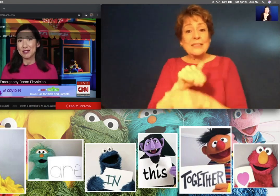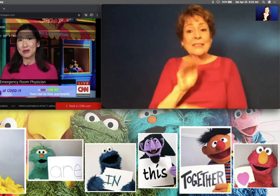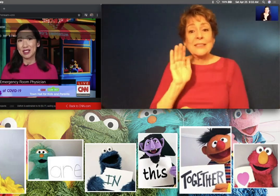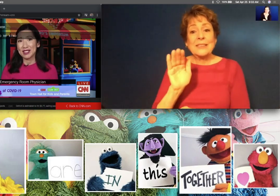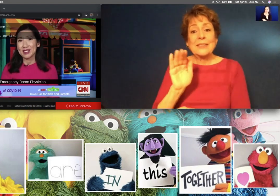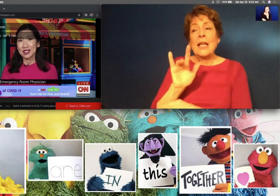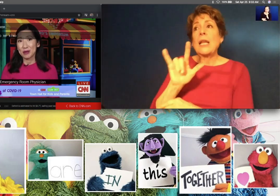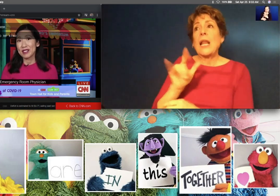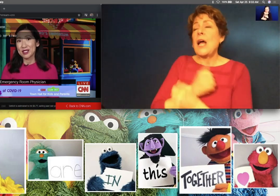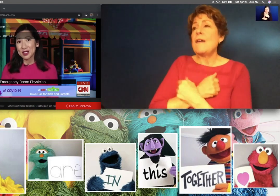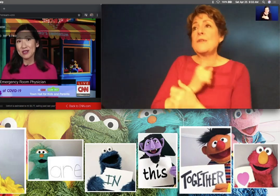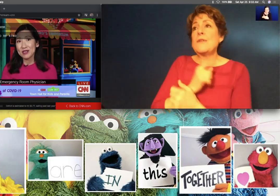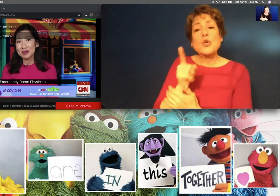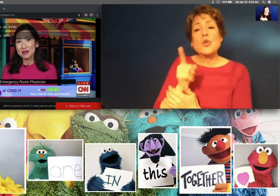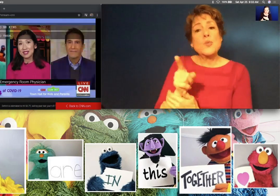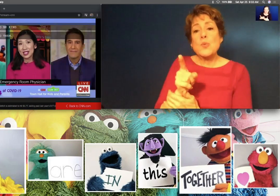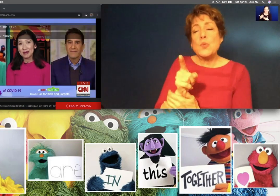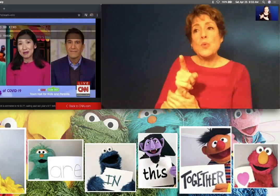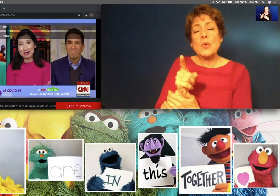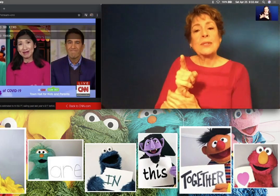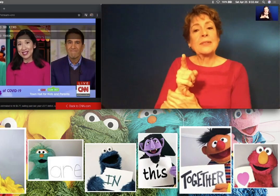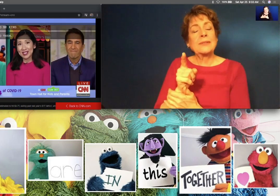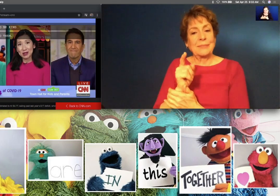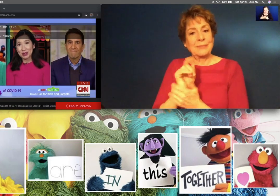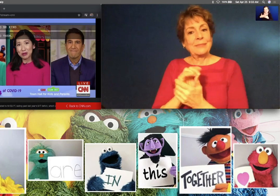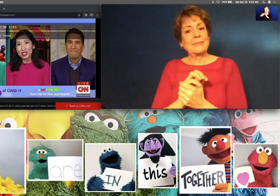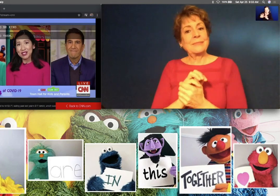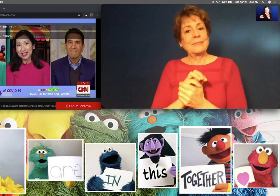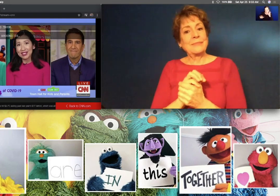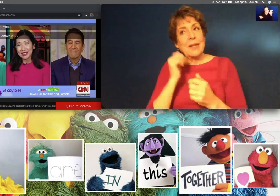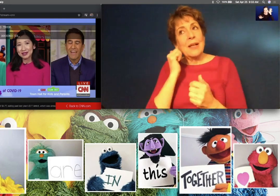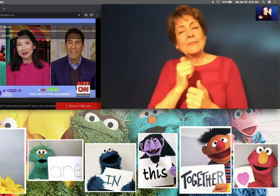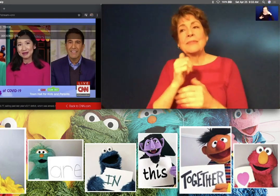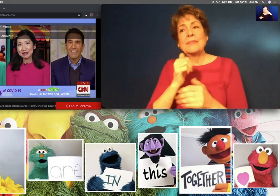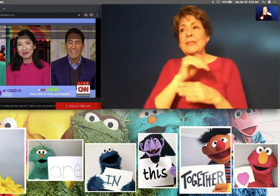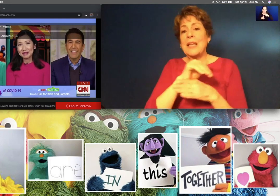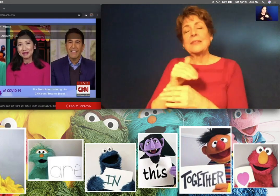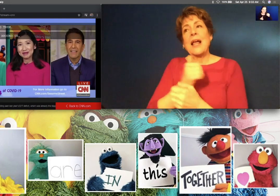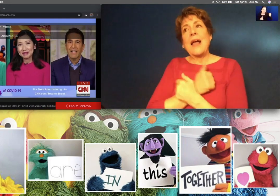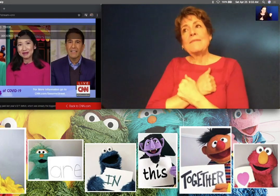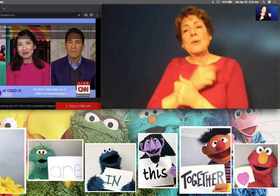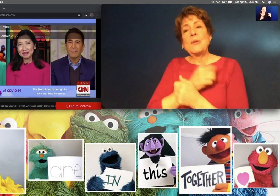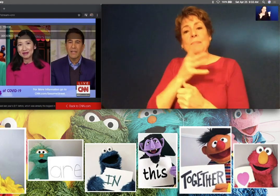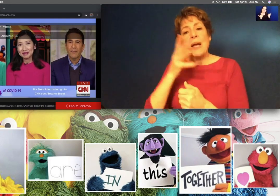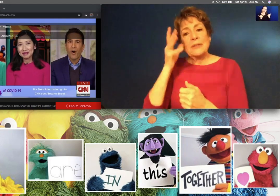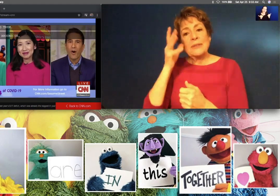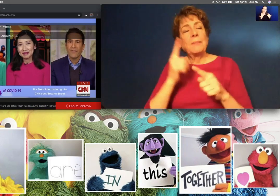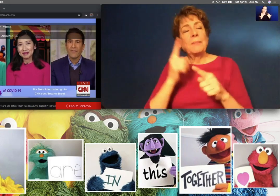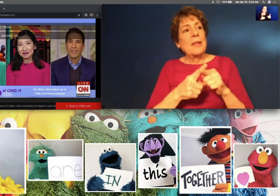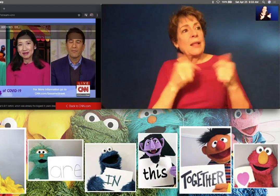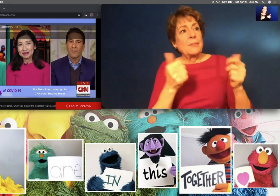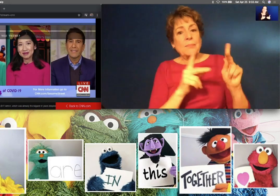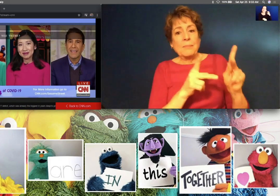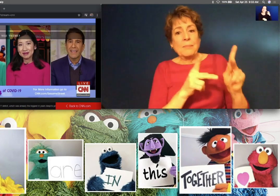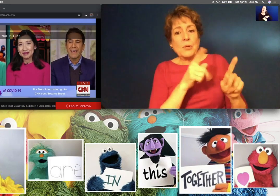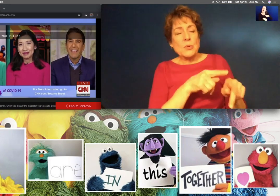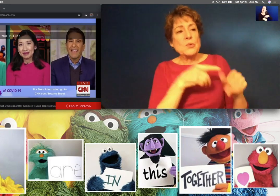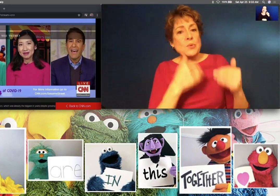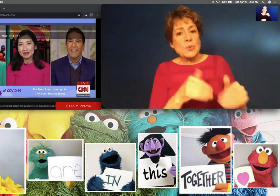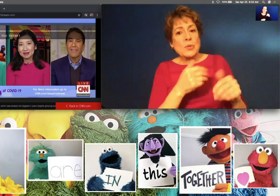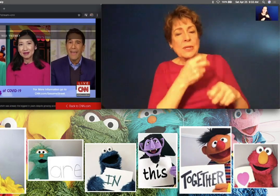to everyone else around us too. But Sanjay, what do you think? I think I speak for all of us when we